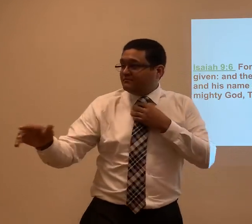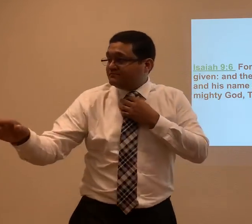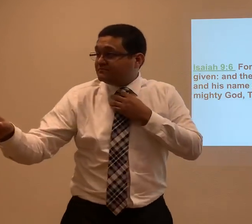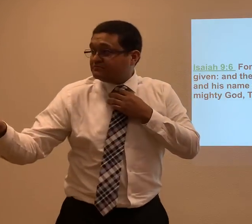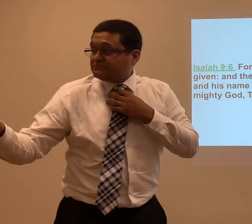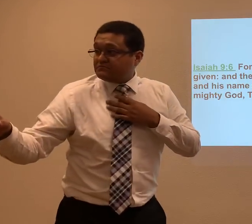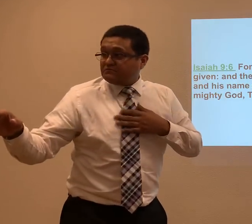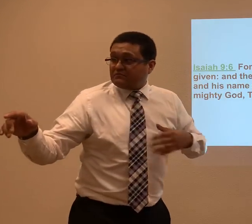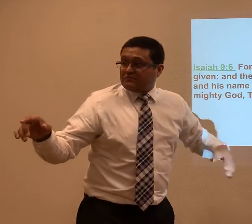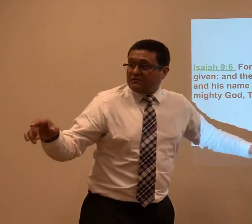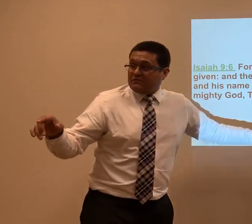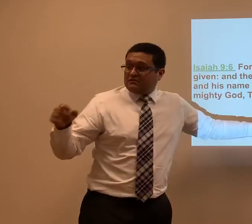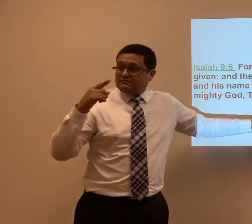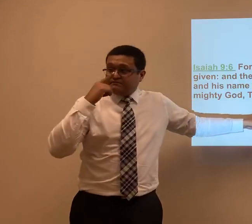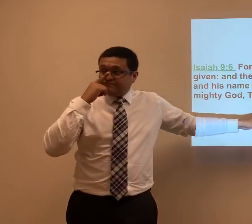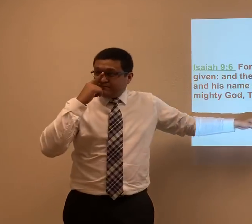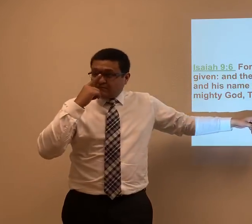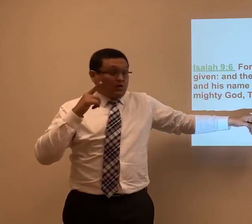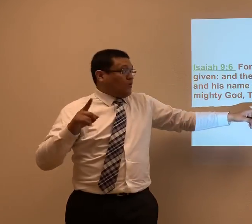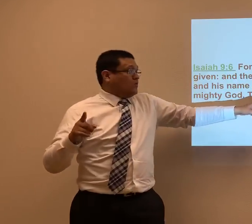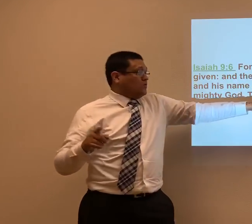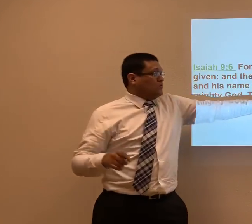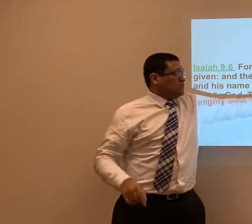hand simply means power and authority.